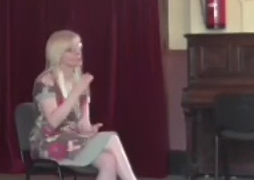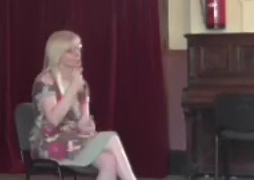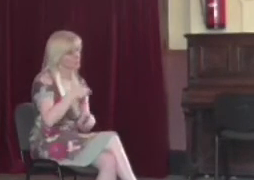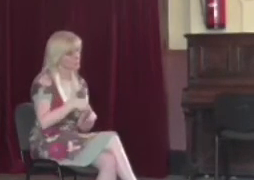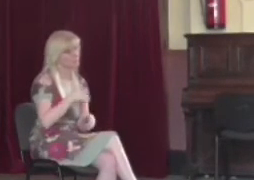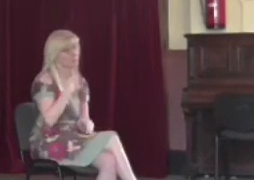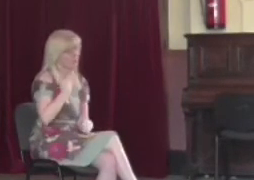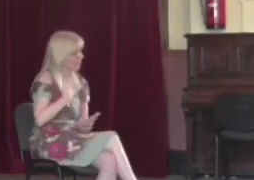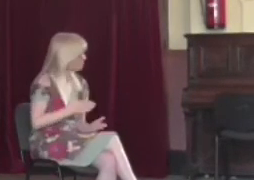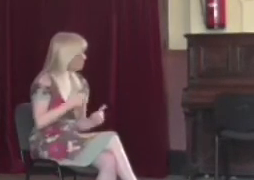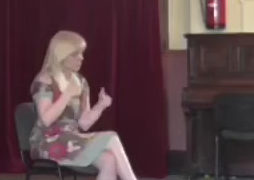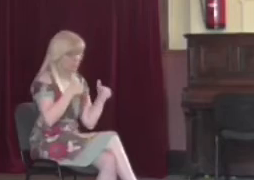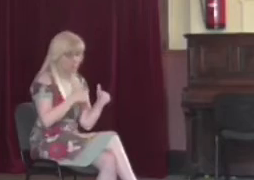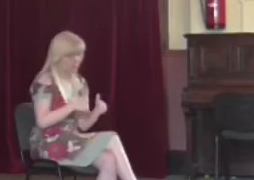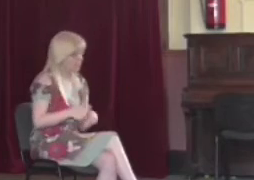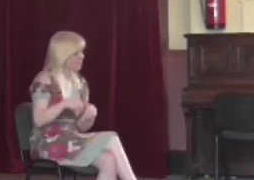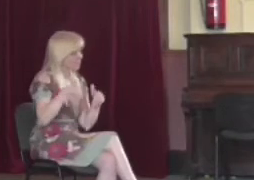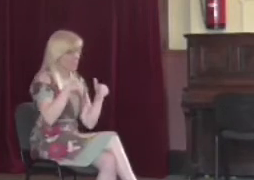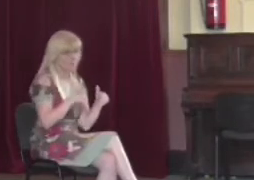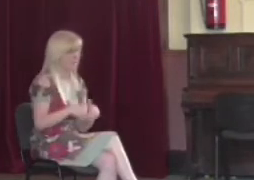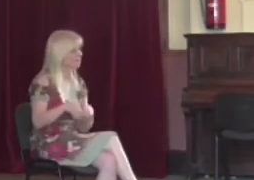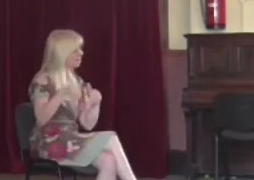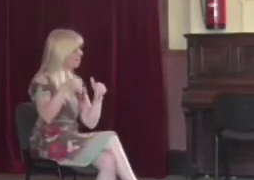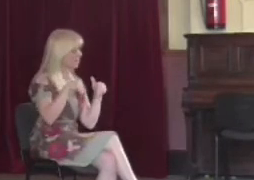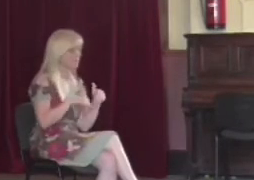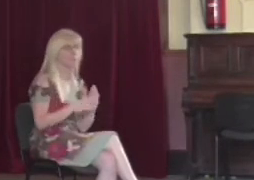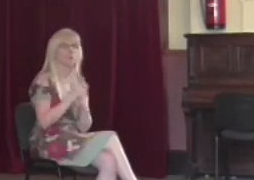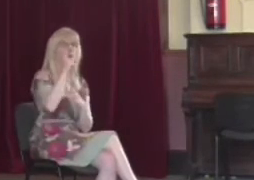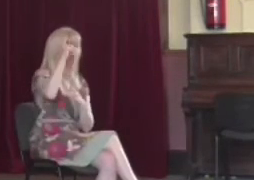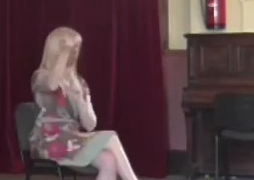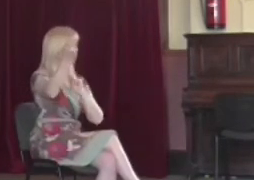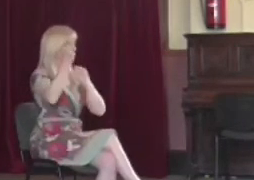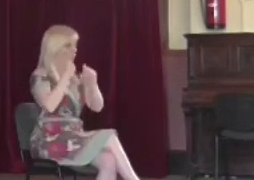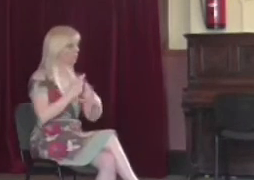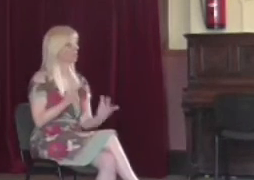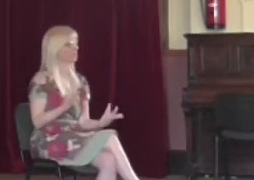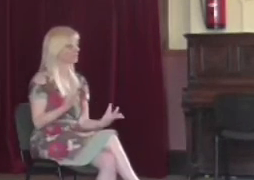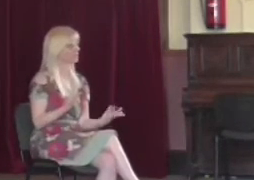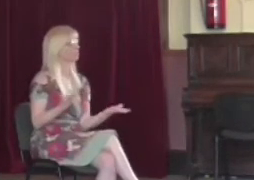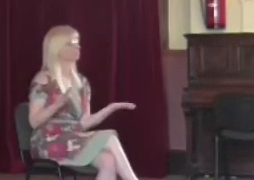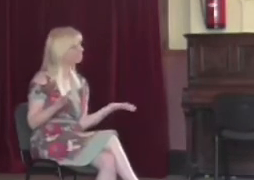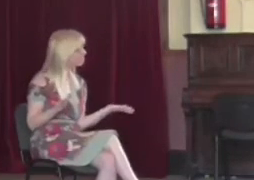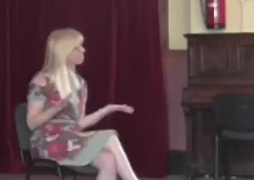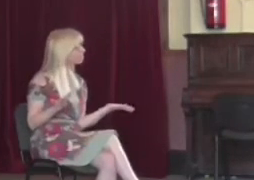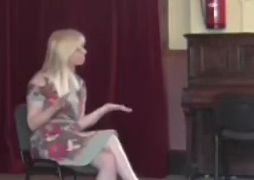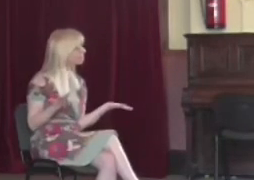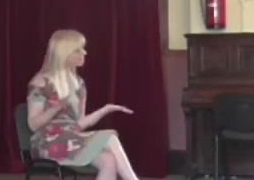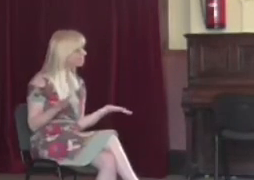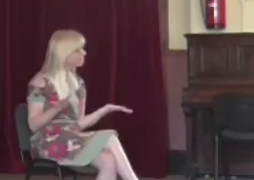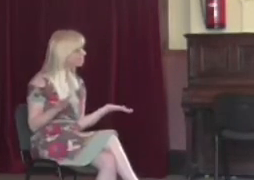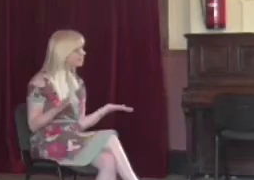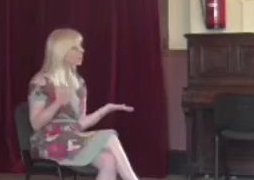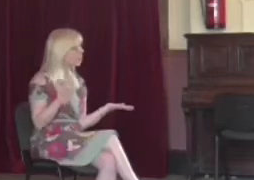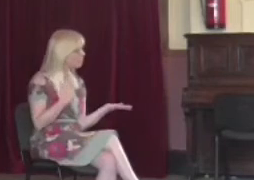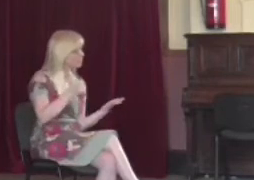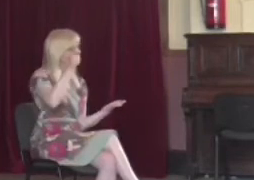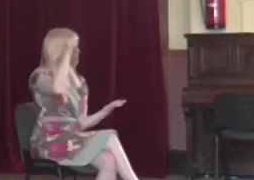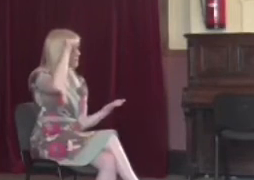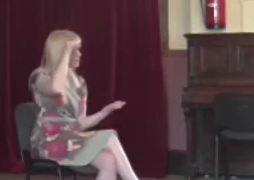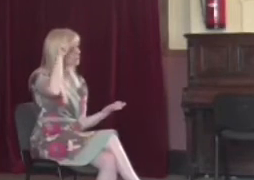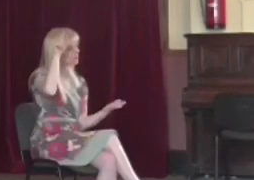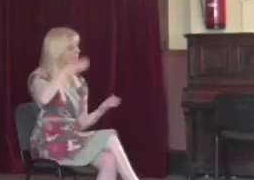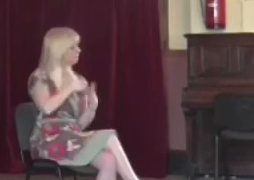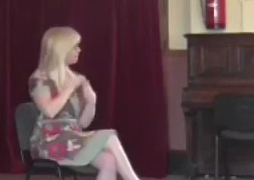I'm sorry, I haven't been able to come, but we've had revision classes on. Are you still running it after half term? Yes, we are. Yes, we are. Please come